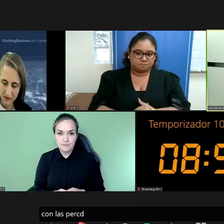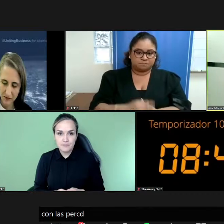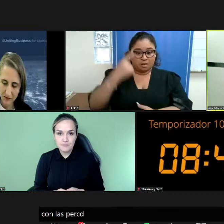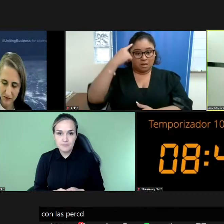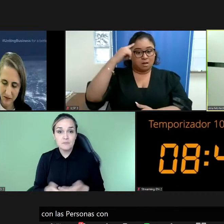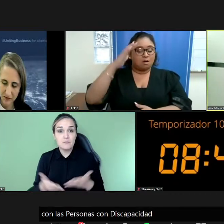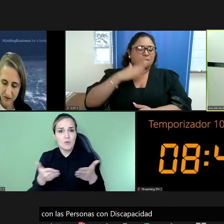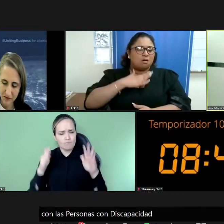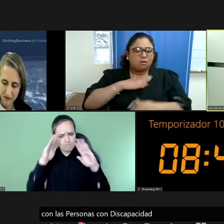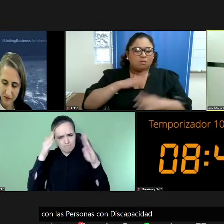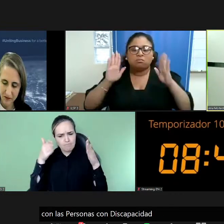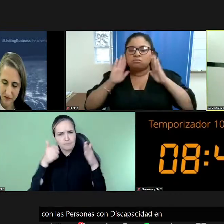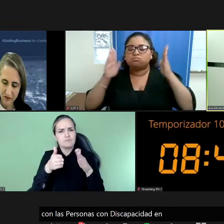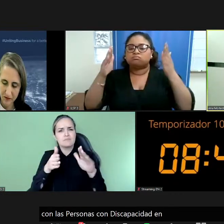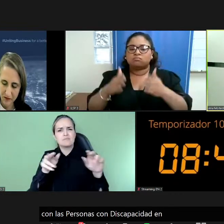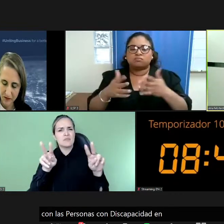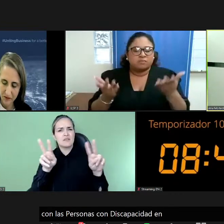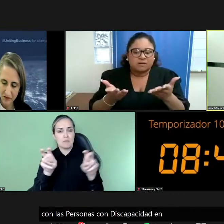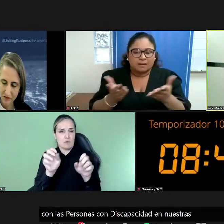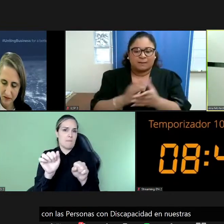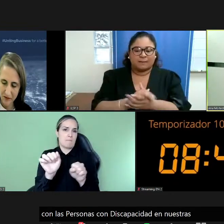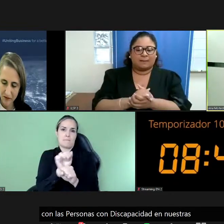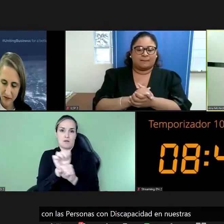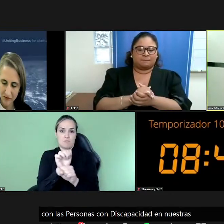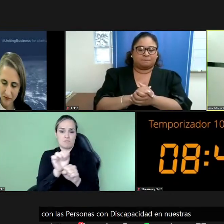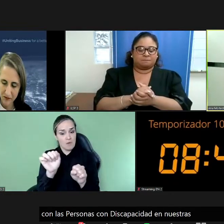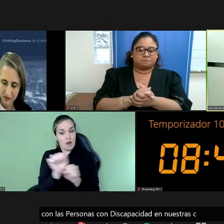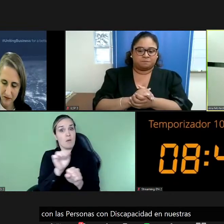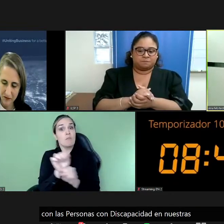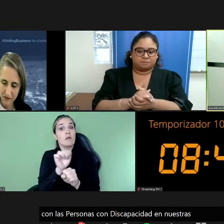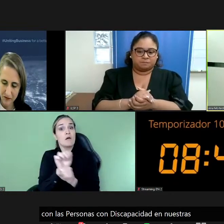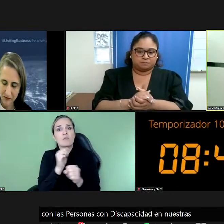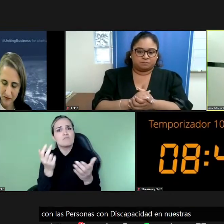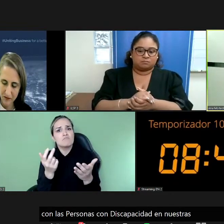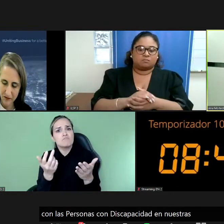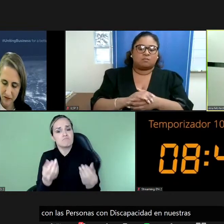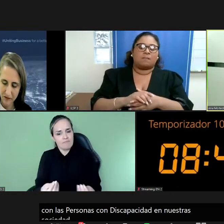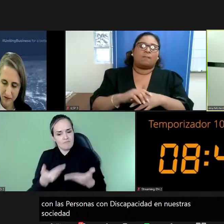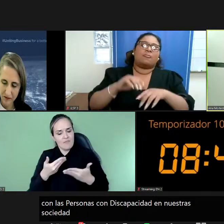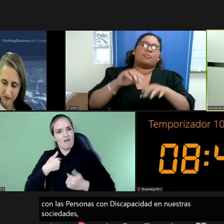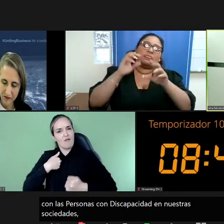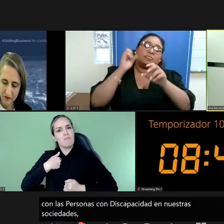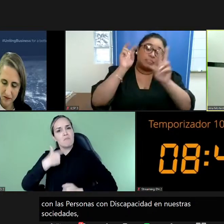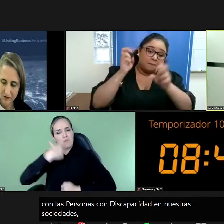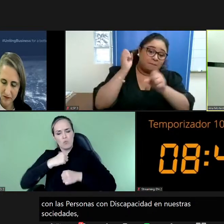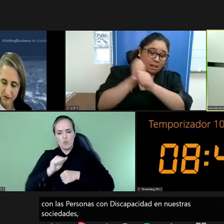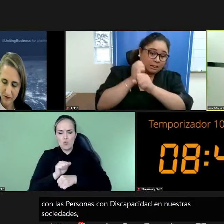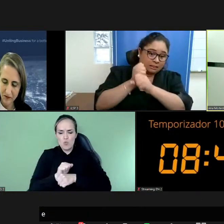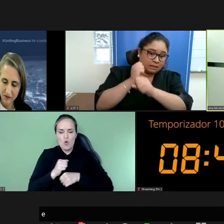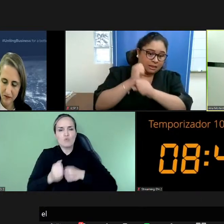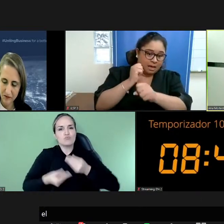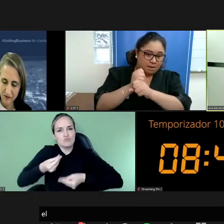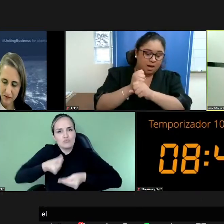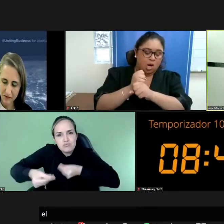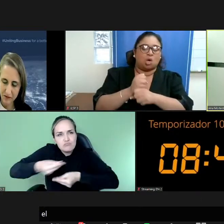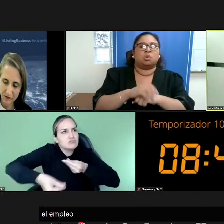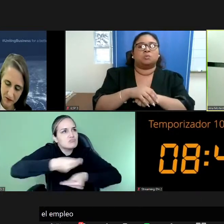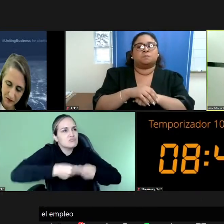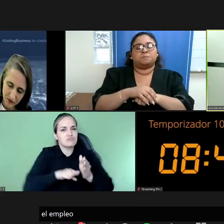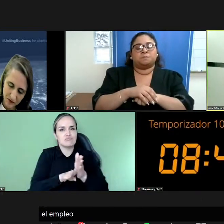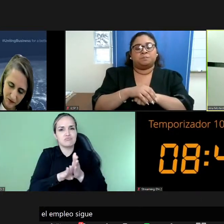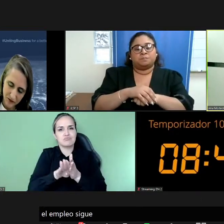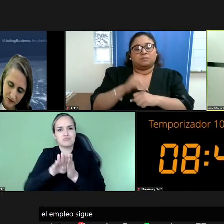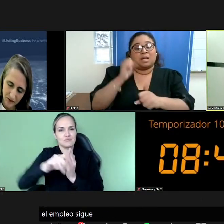will focus on work as a contribution to these societies because the modern social and modern